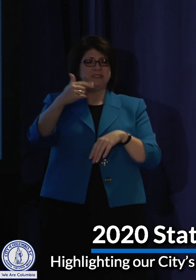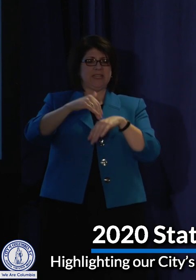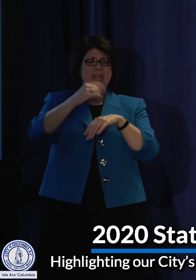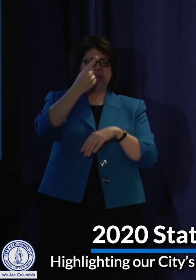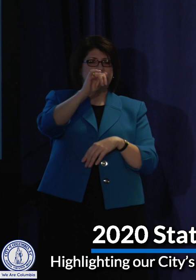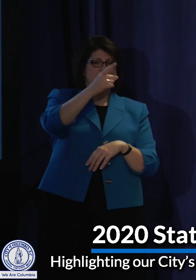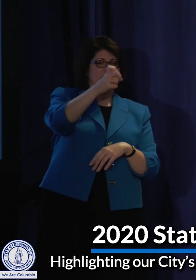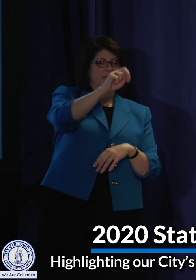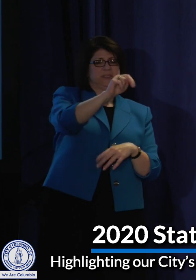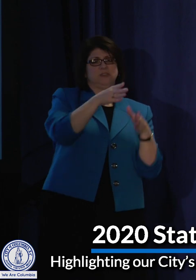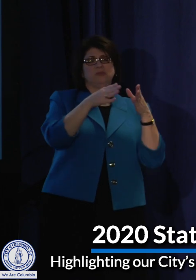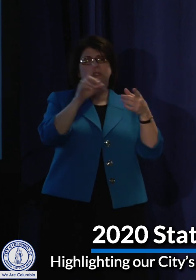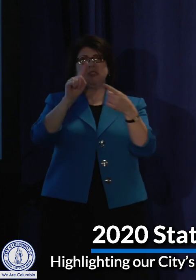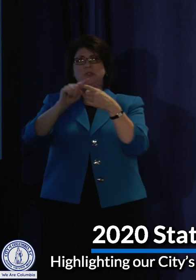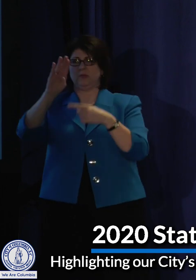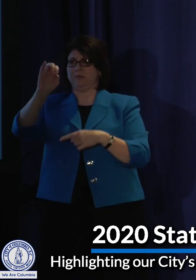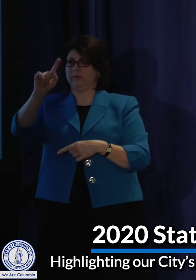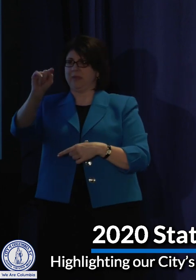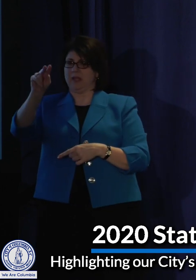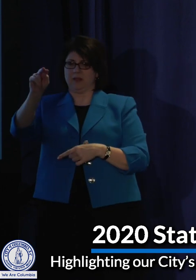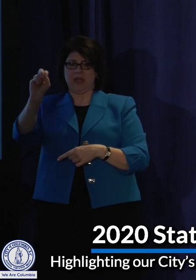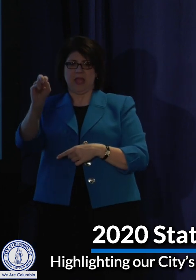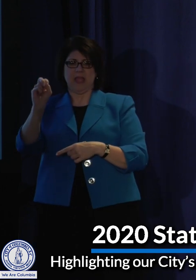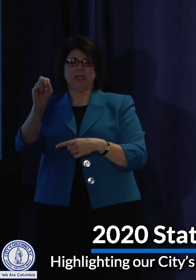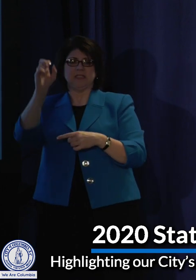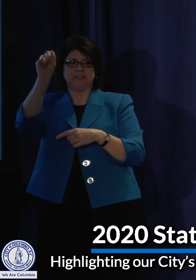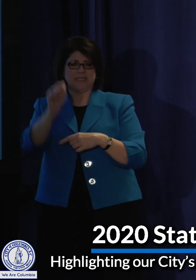Beltline along the Norfolk Southern owned rail line.